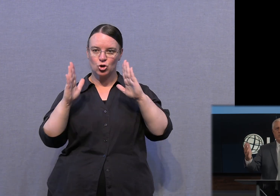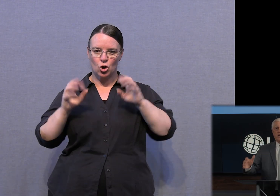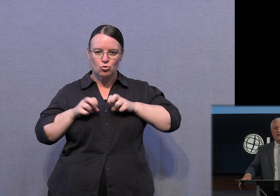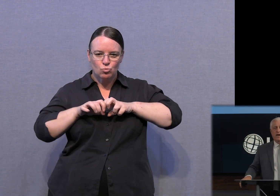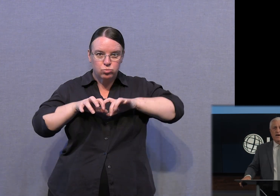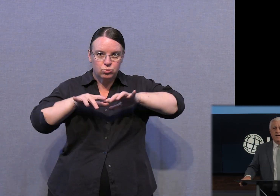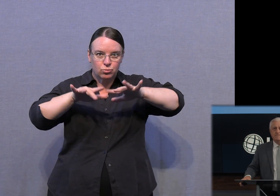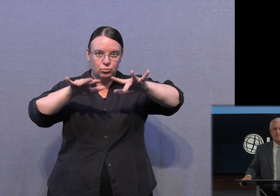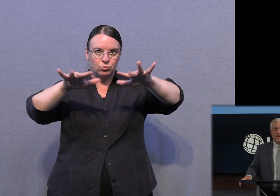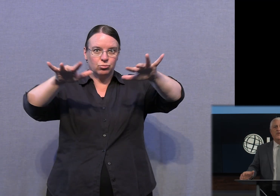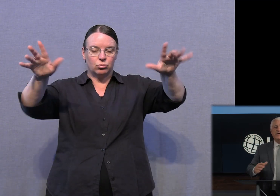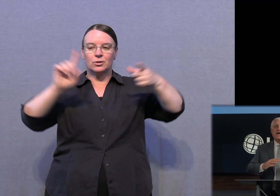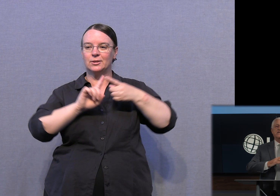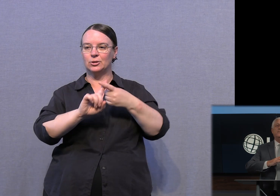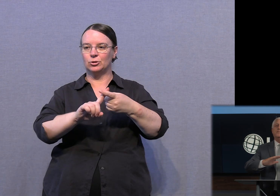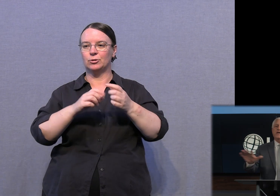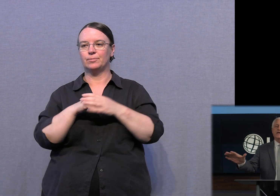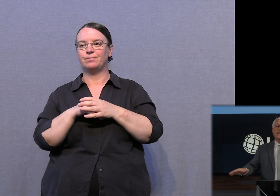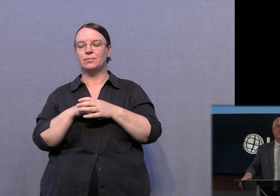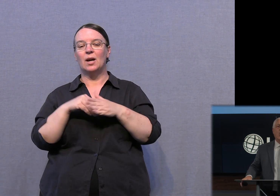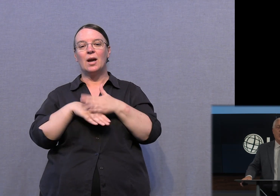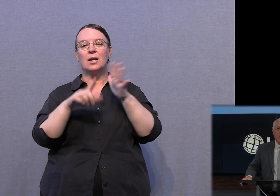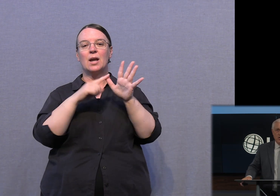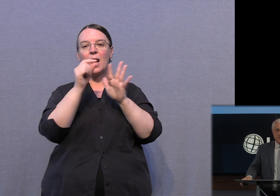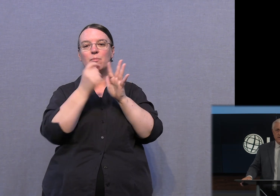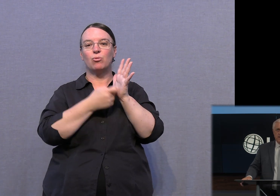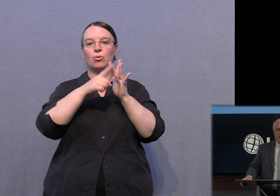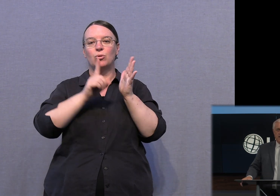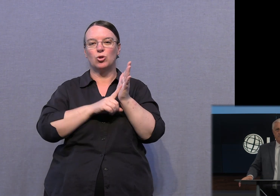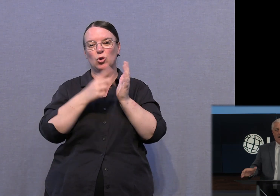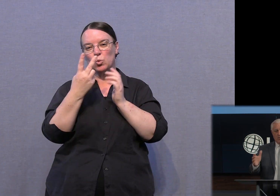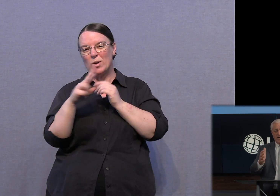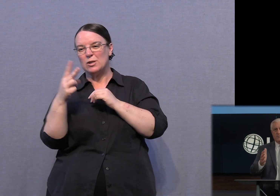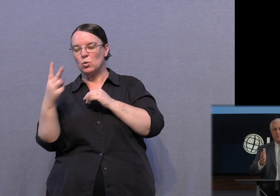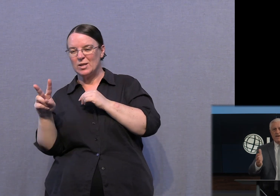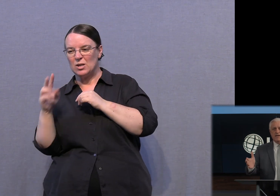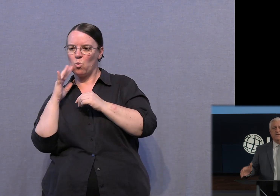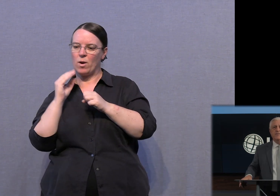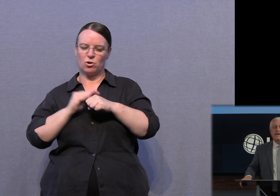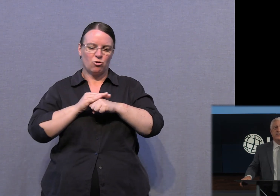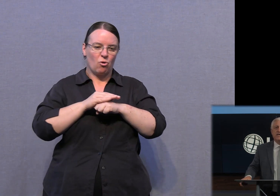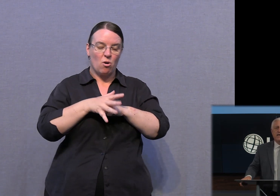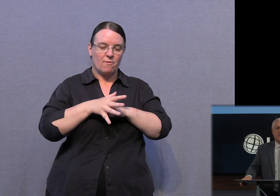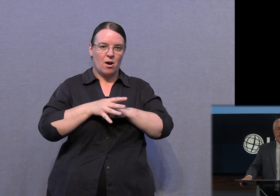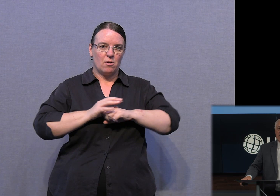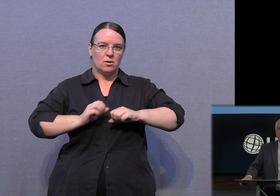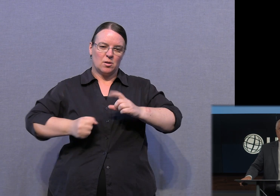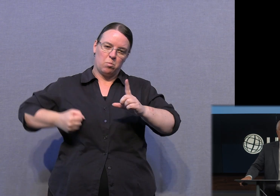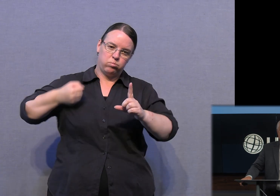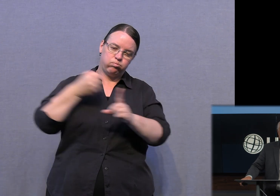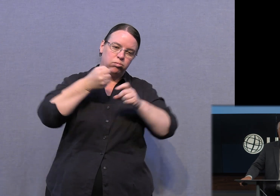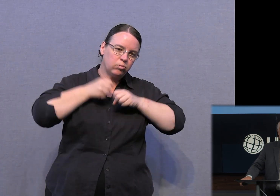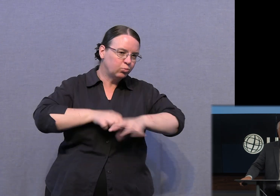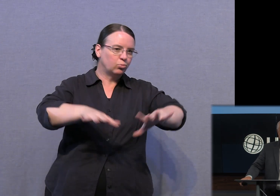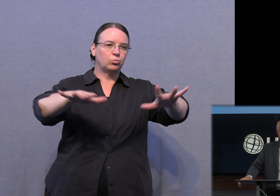2020, when COVID-19 began to hit the whole world, we had many meetings scheduled in Latin